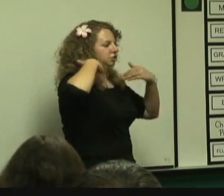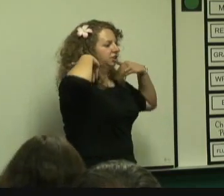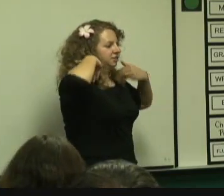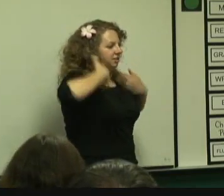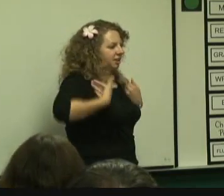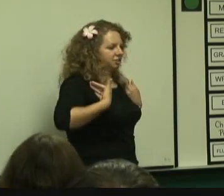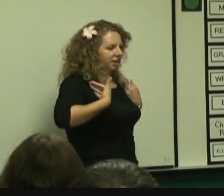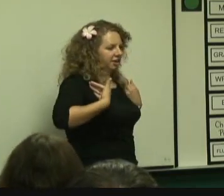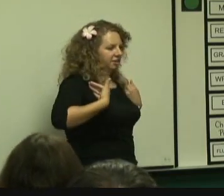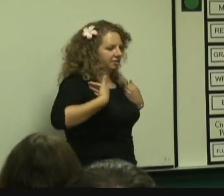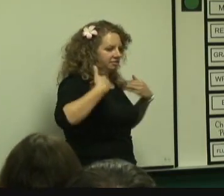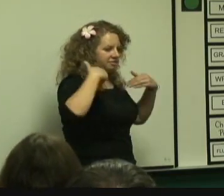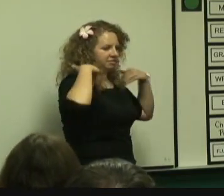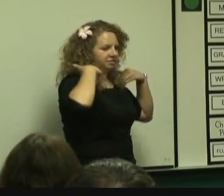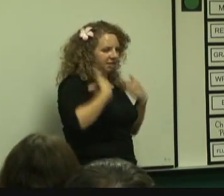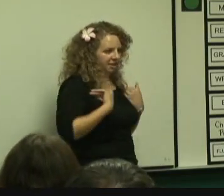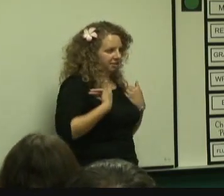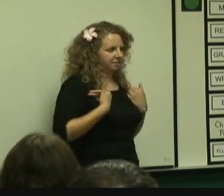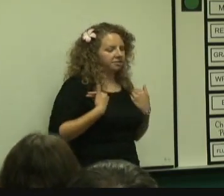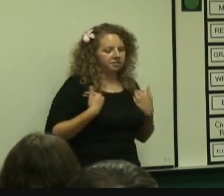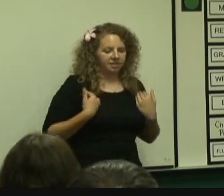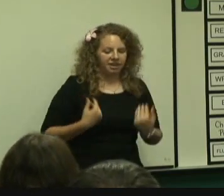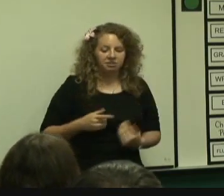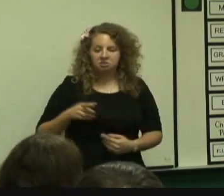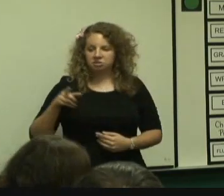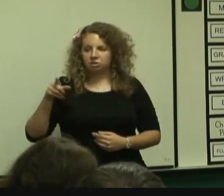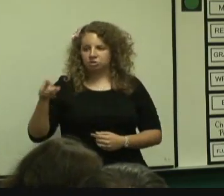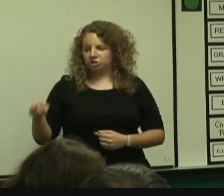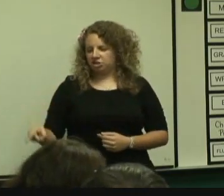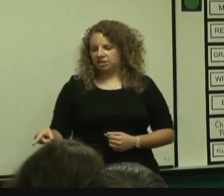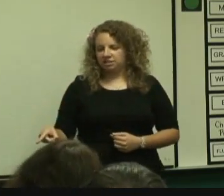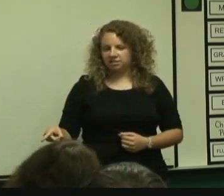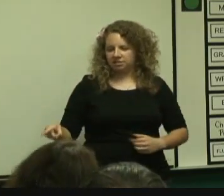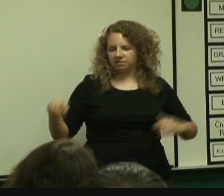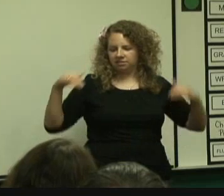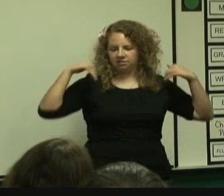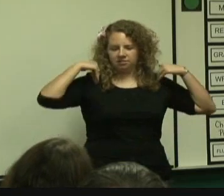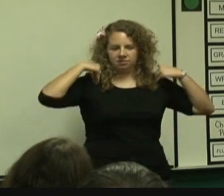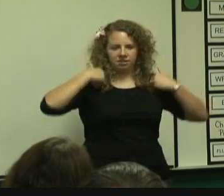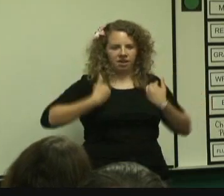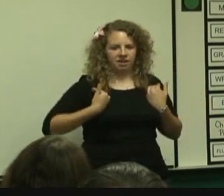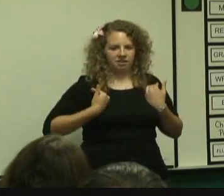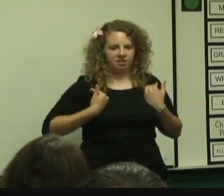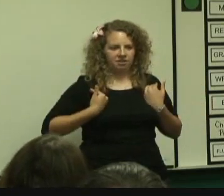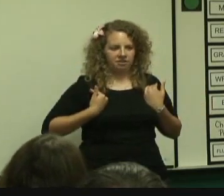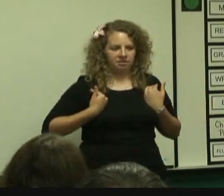your chest like that, tired, tired, okay? So she's tired,